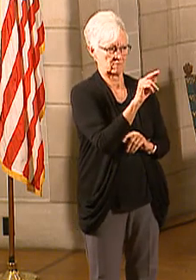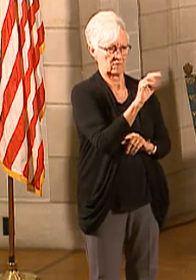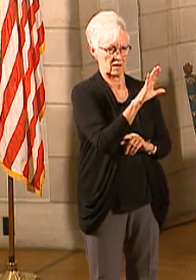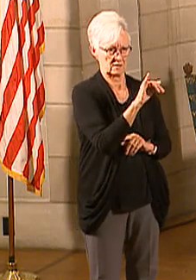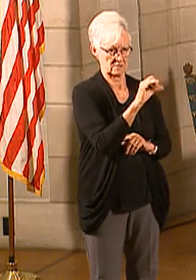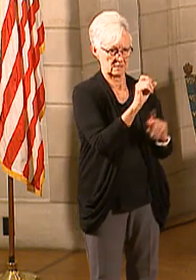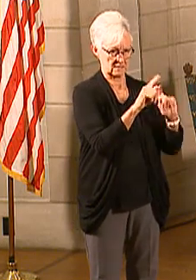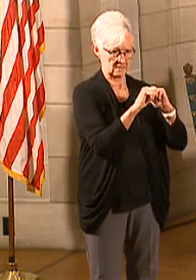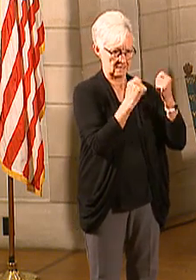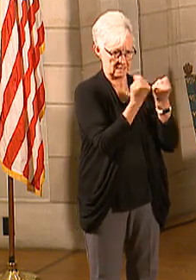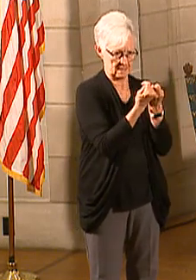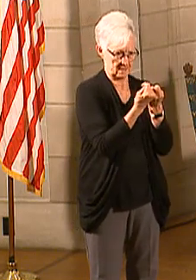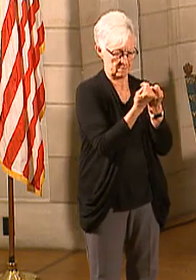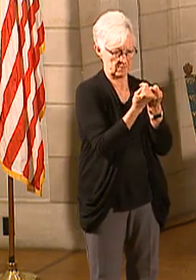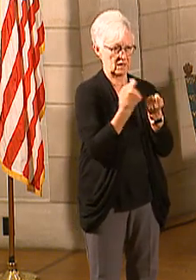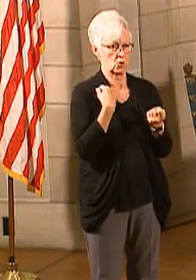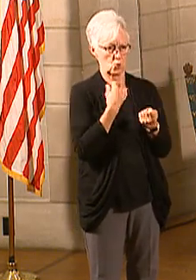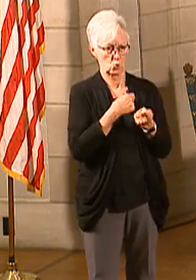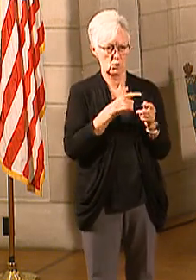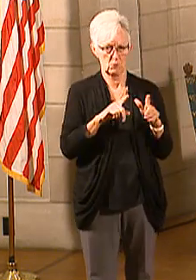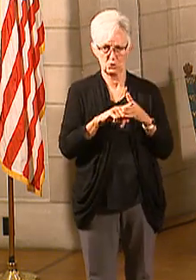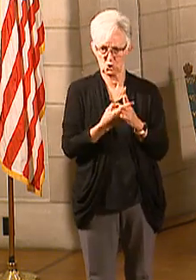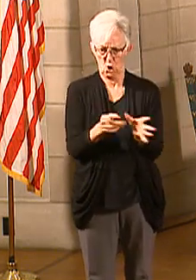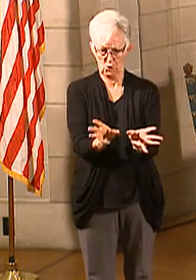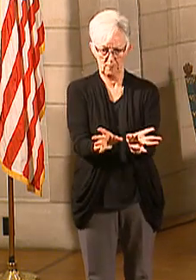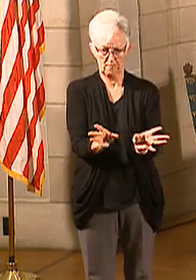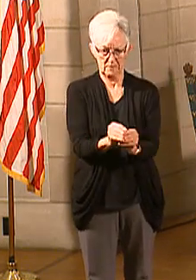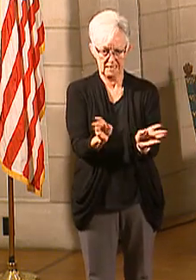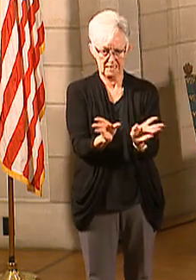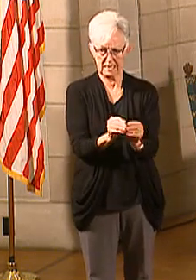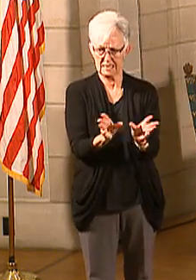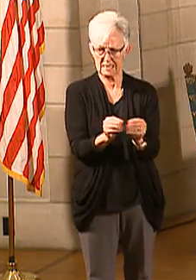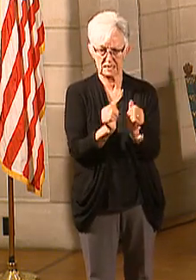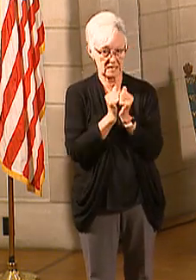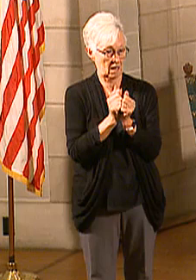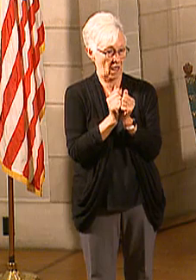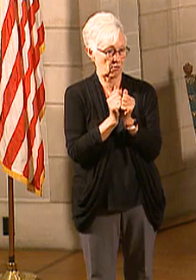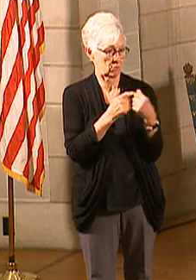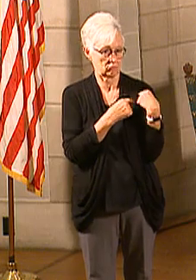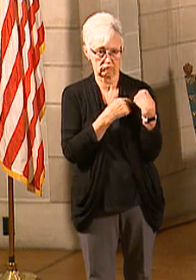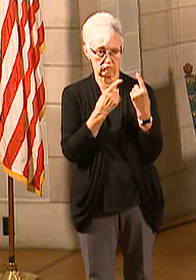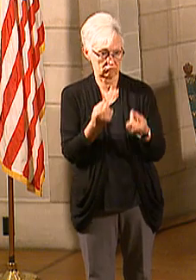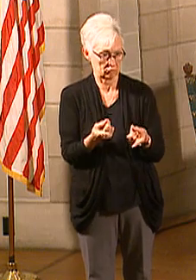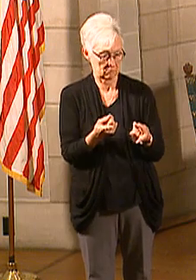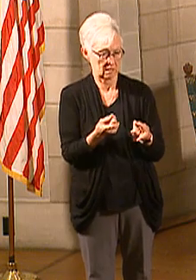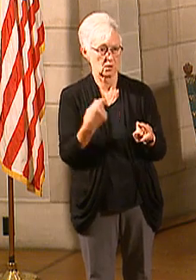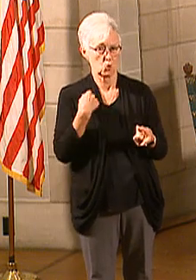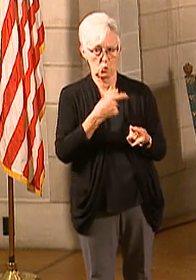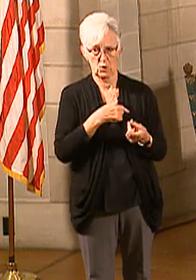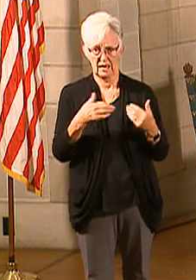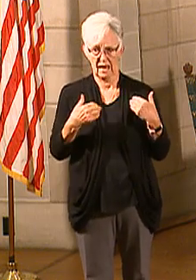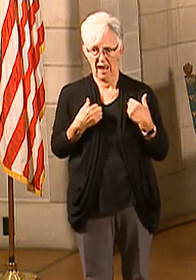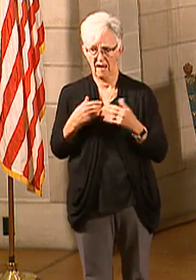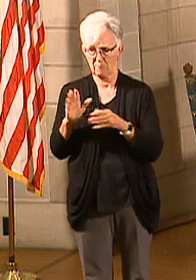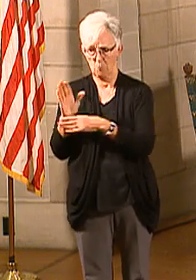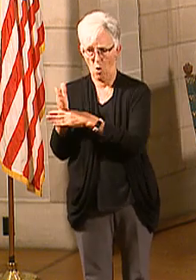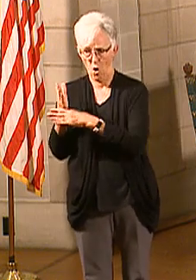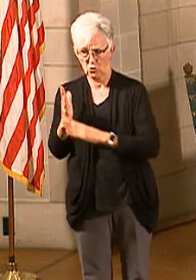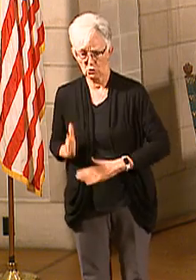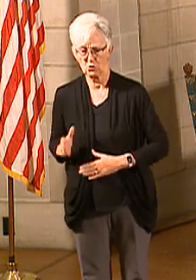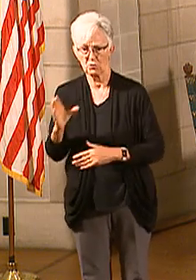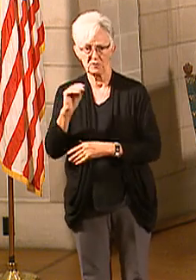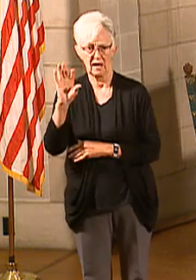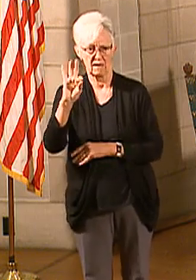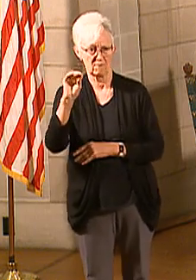they were convening prior to the transition over. Every case was reviewed. We had our partners from guardian ad litems to the foster care review office at the